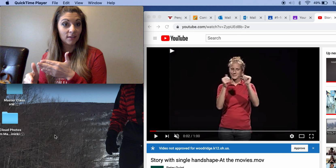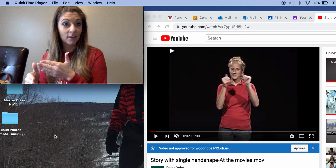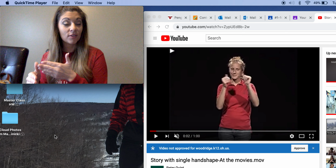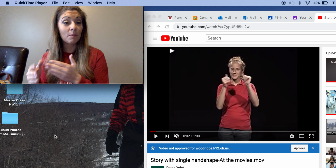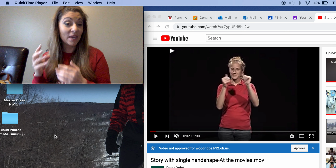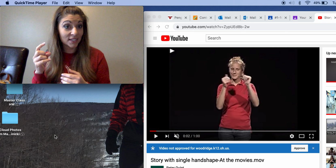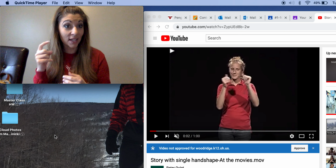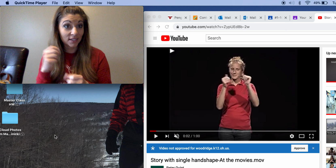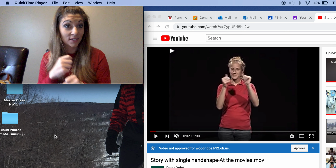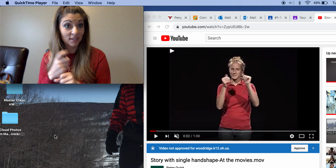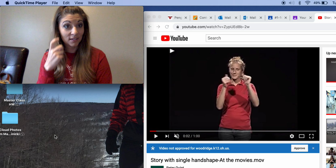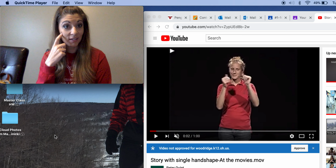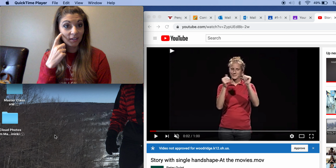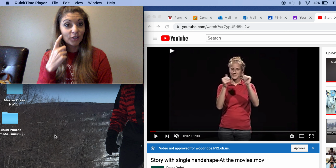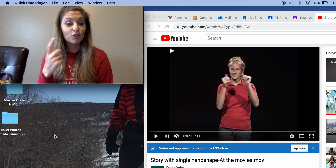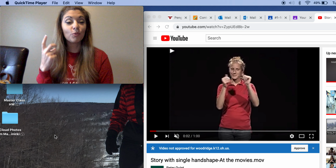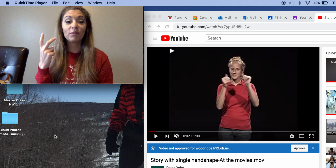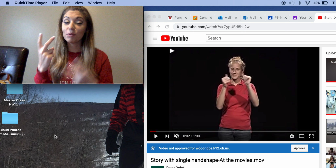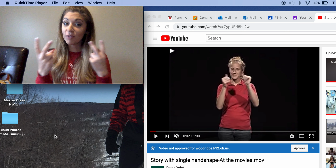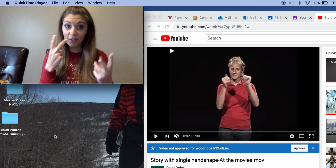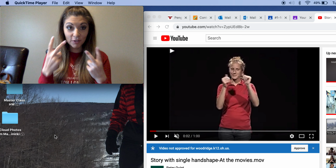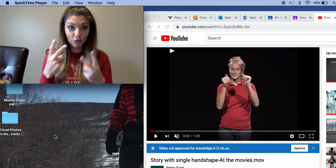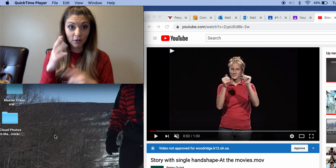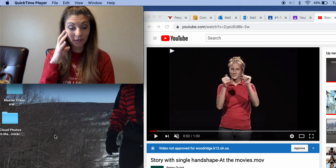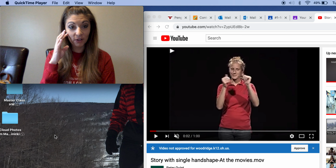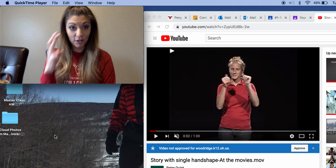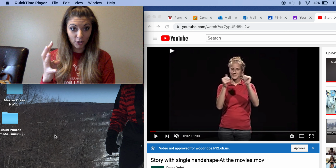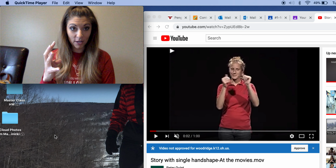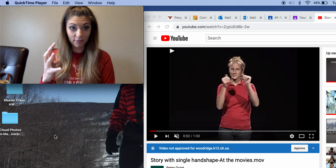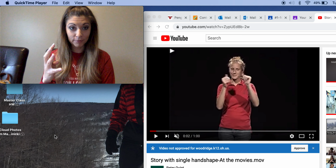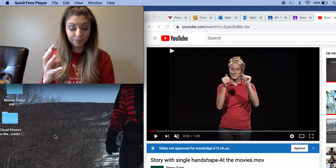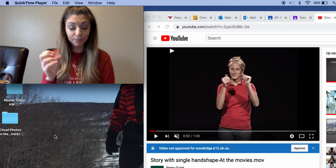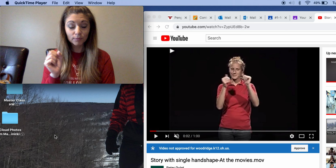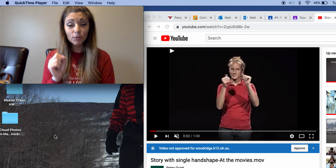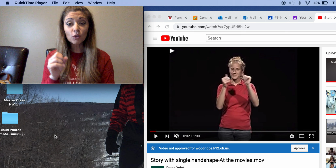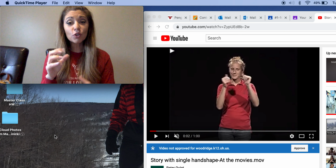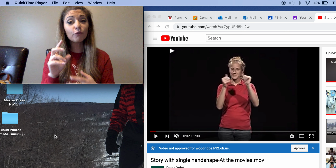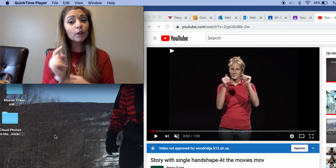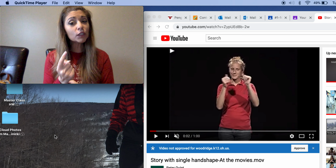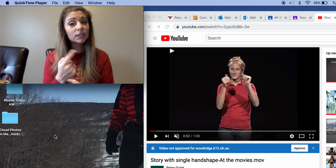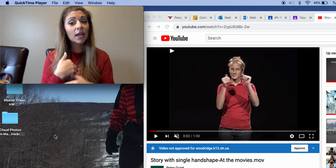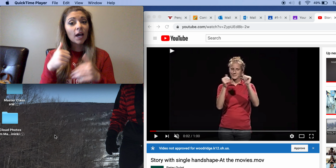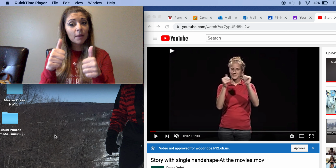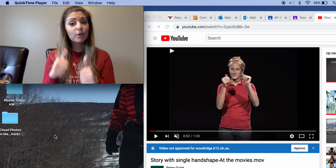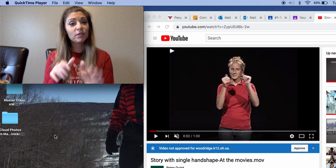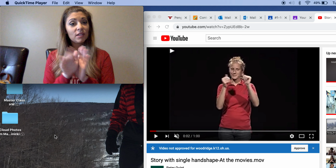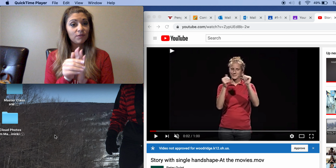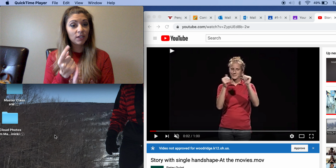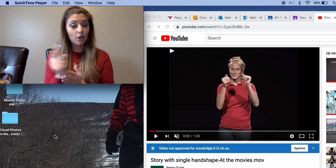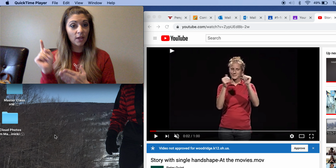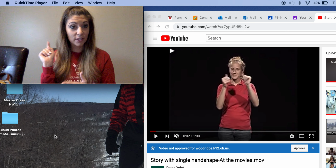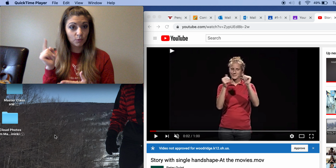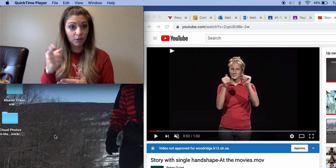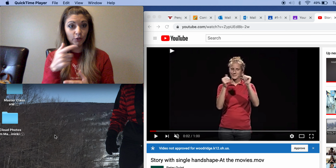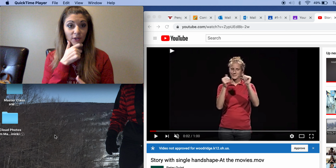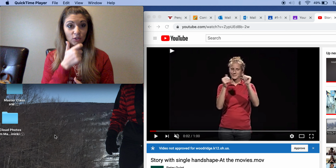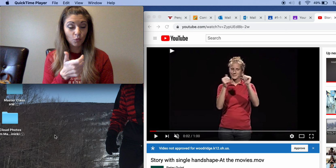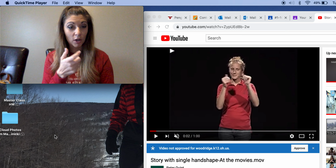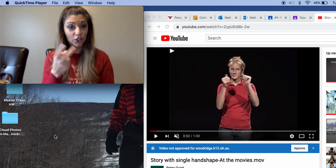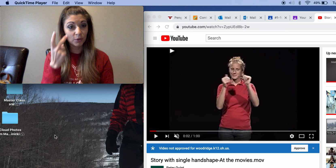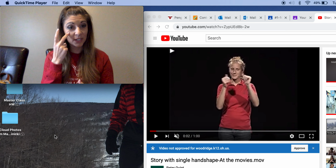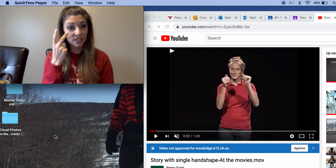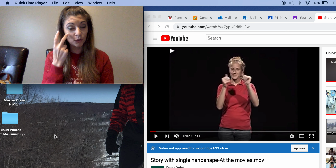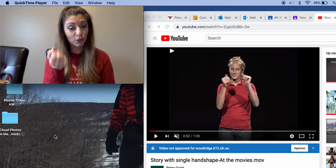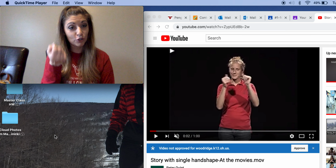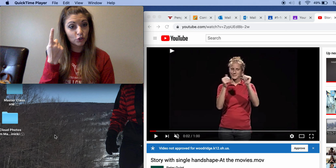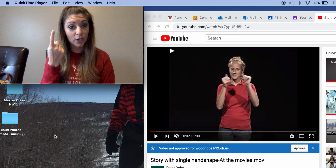end that makes sense. So we have to be very visual and very creative. So first, I posted this video last week for you guys to